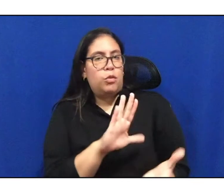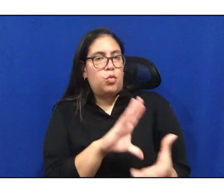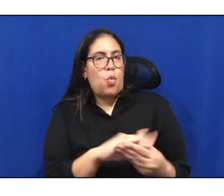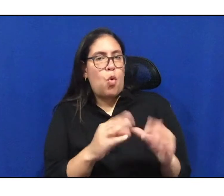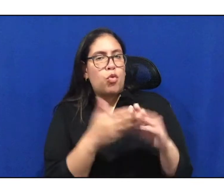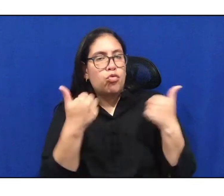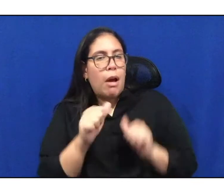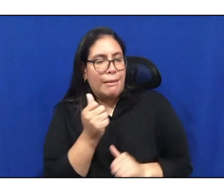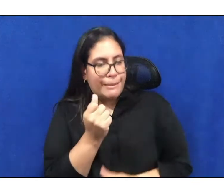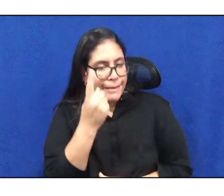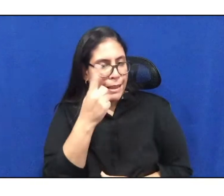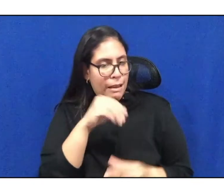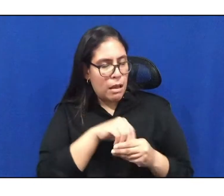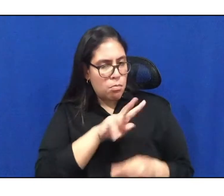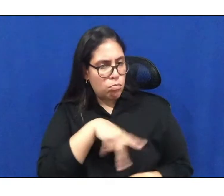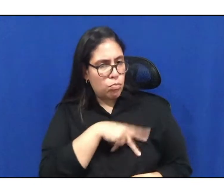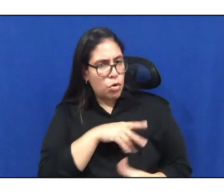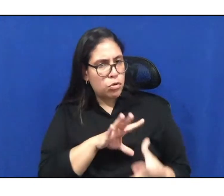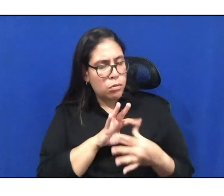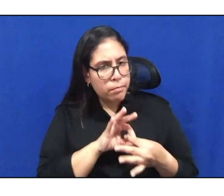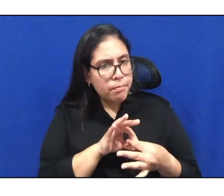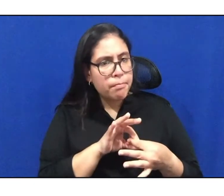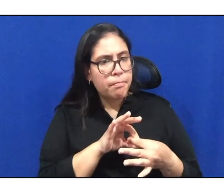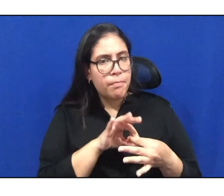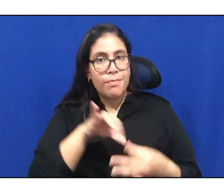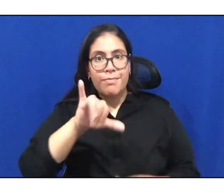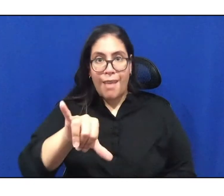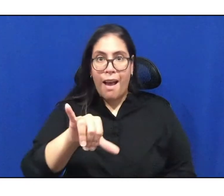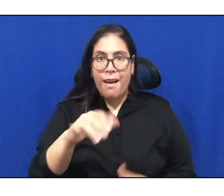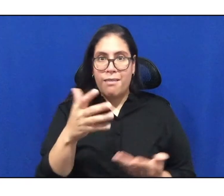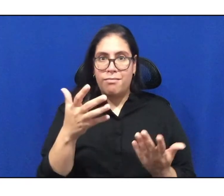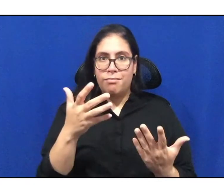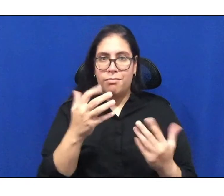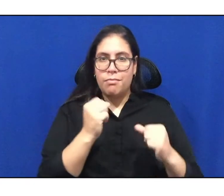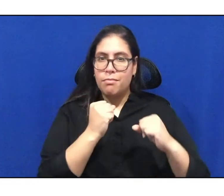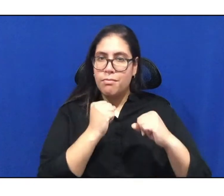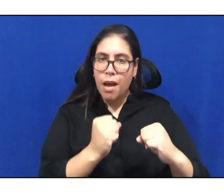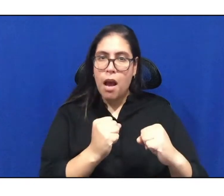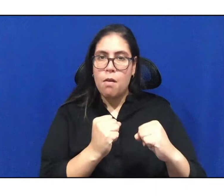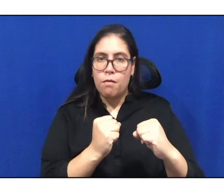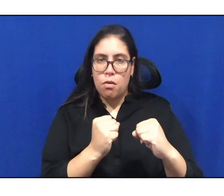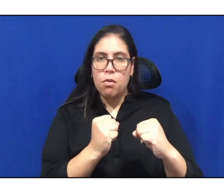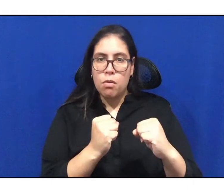personal way. And I think that's the powerful aspect of